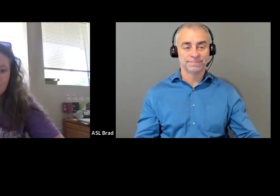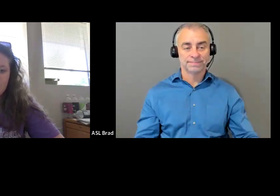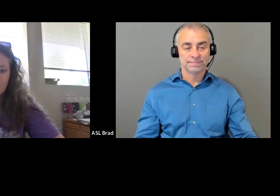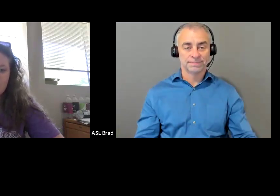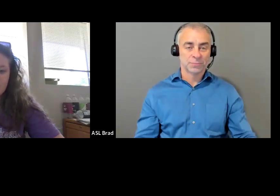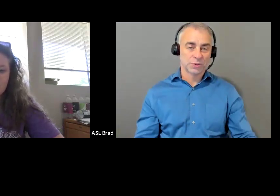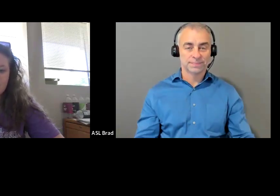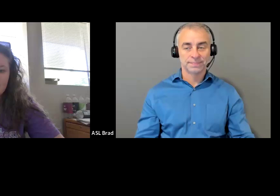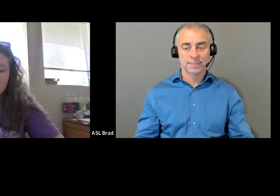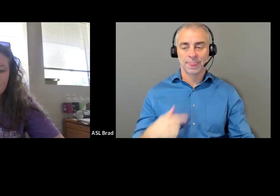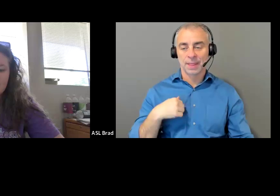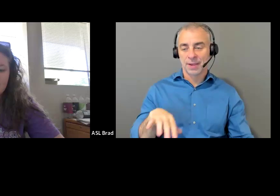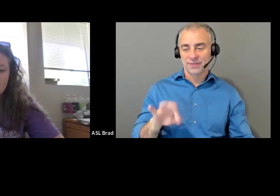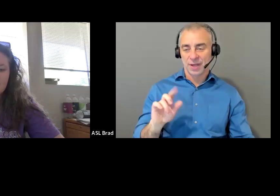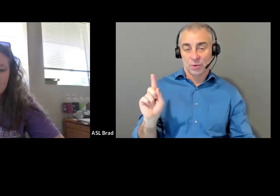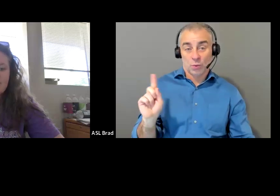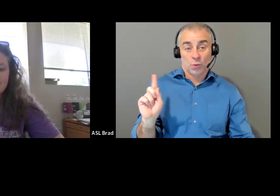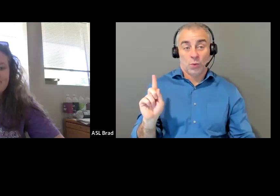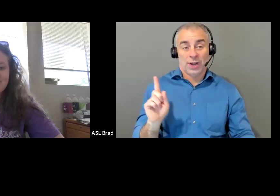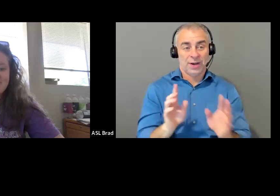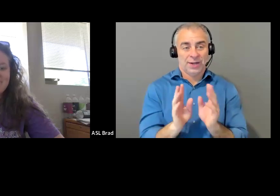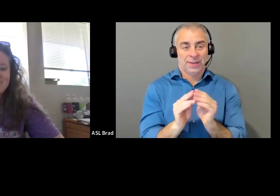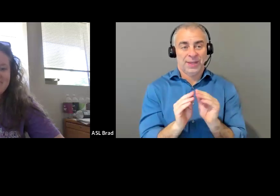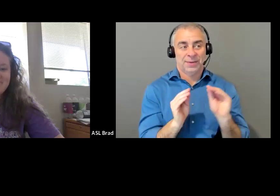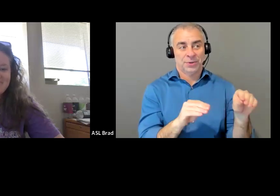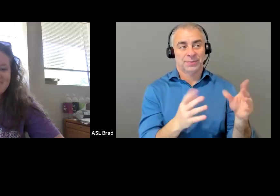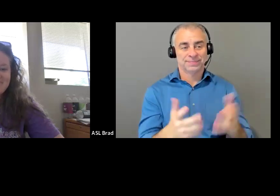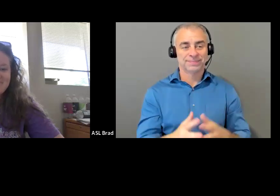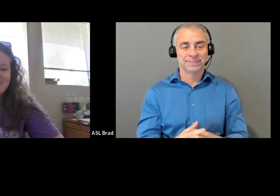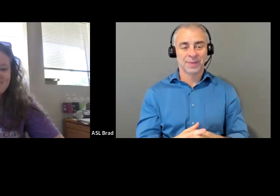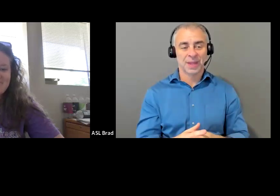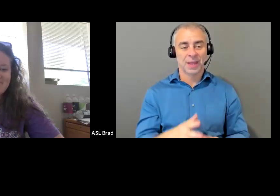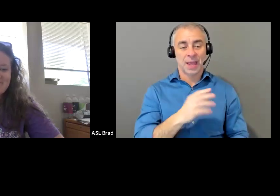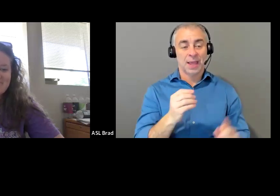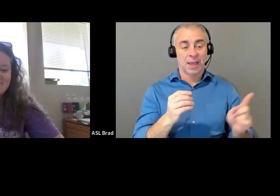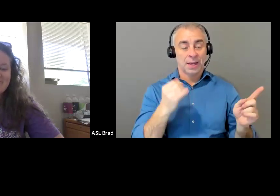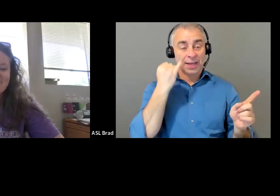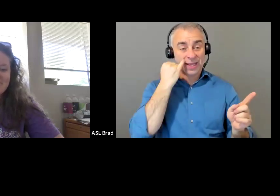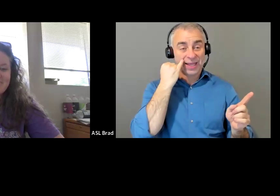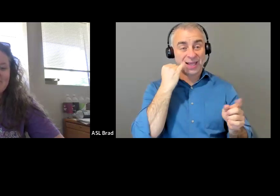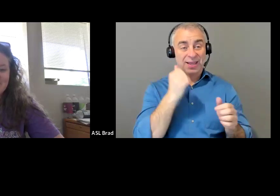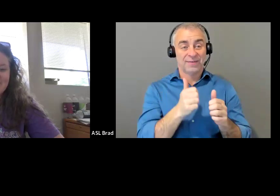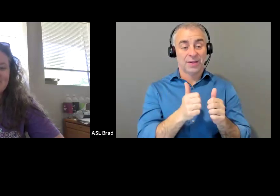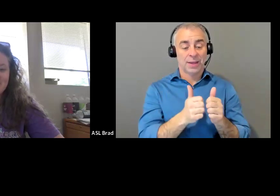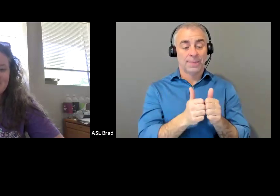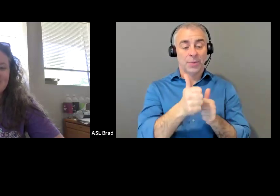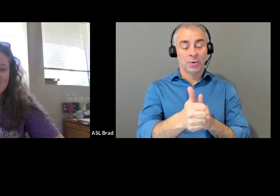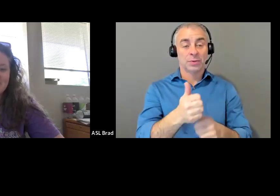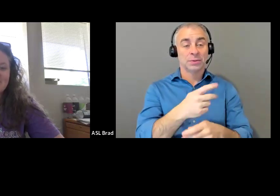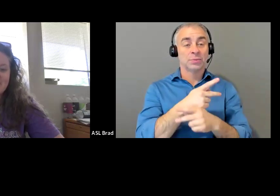Yeah, I just need to find out where those live. And if the post production, has been done on